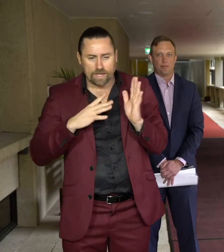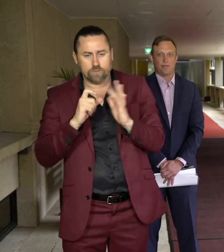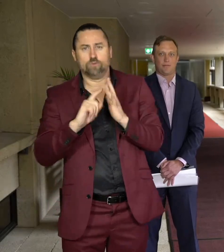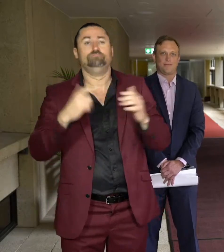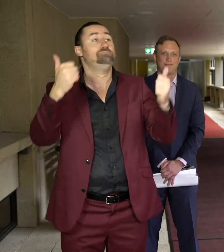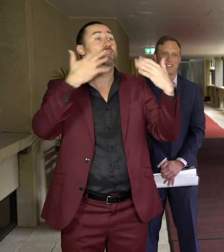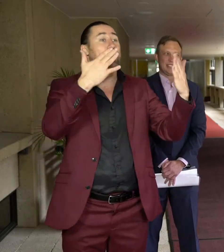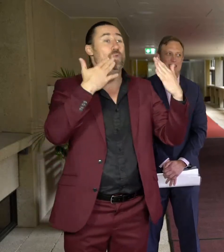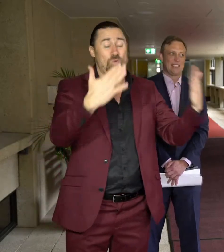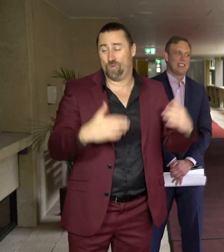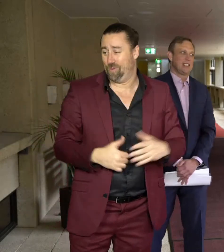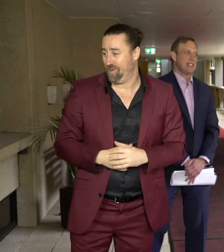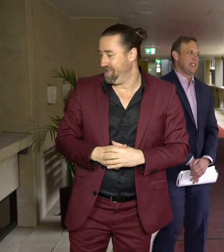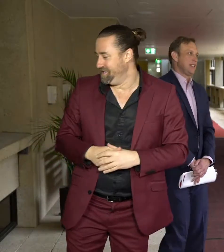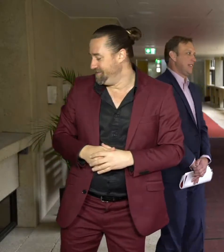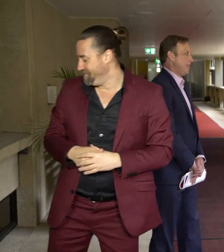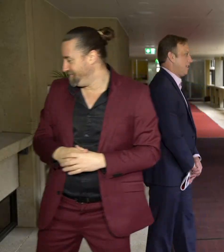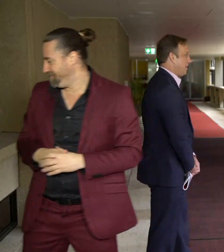Thanks very much. Thank you.